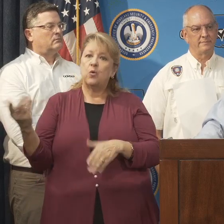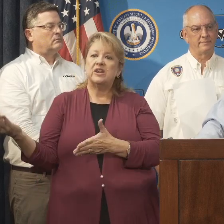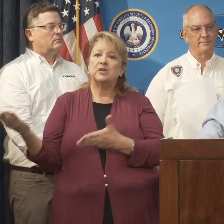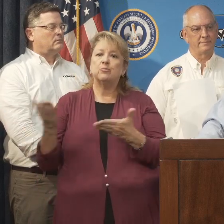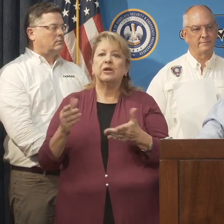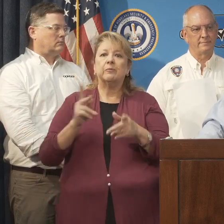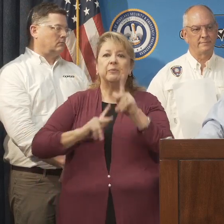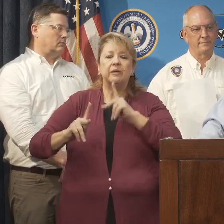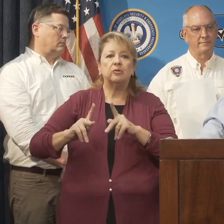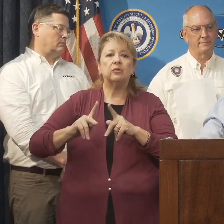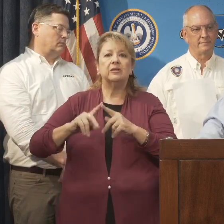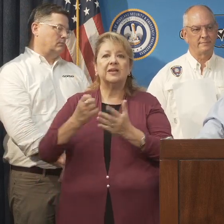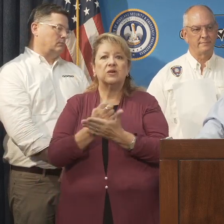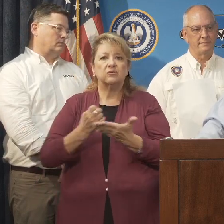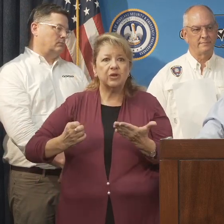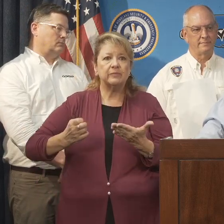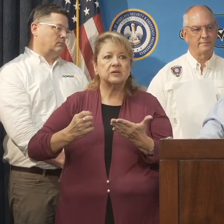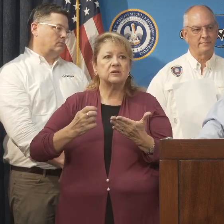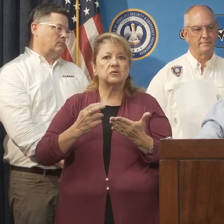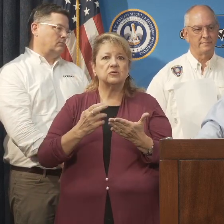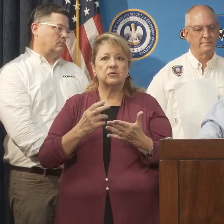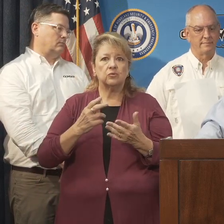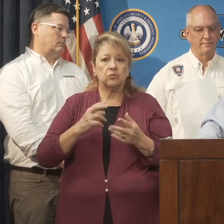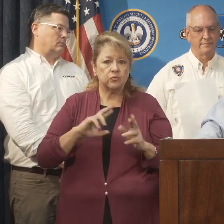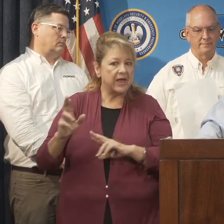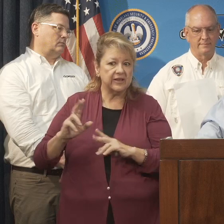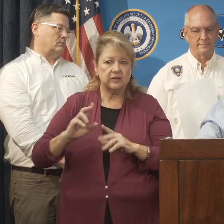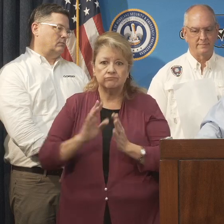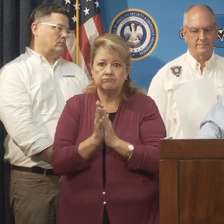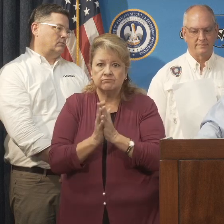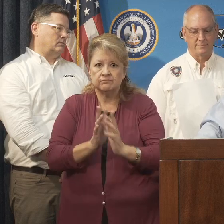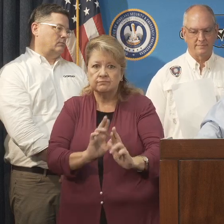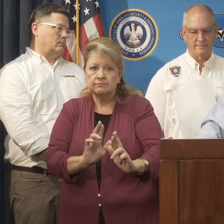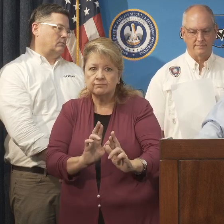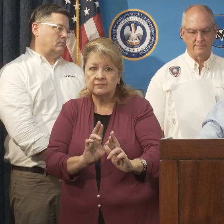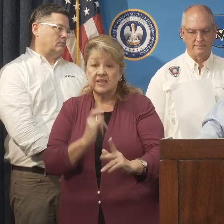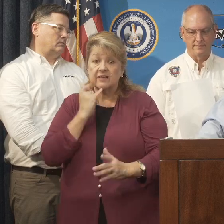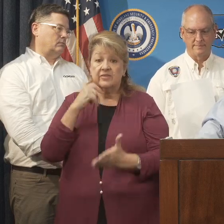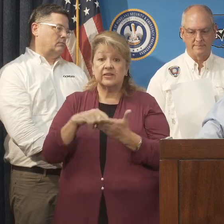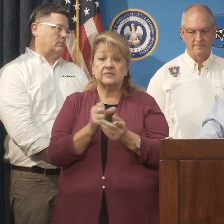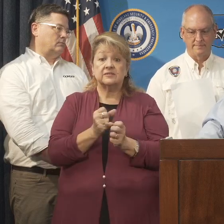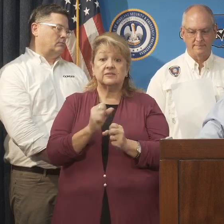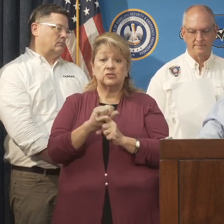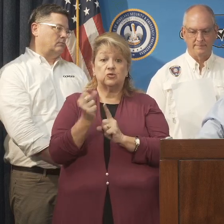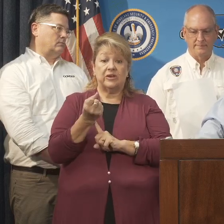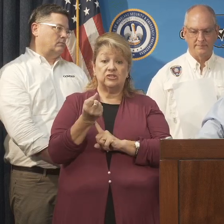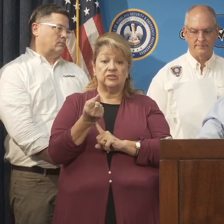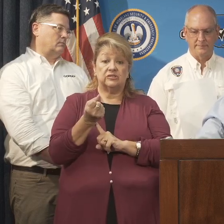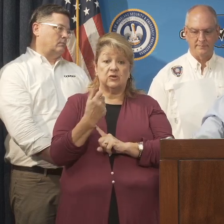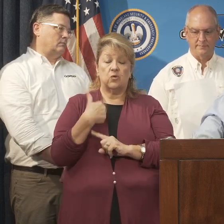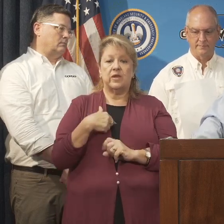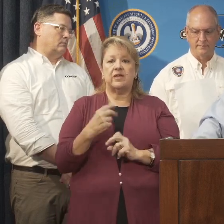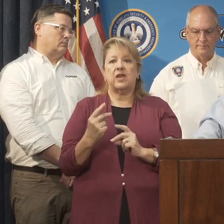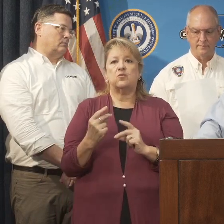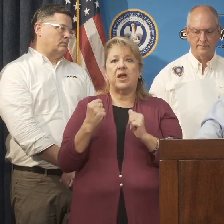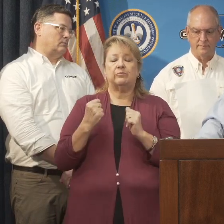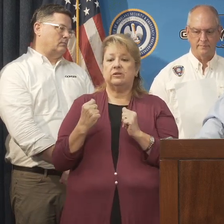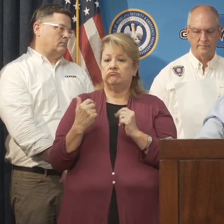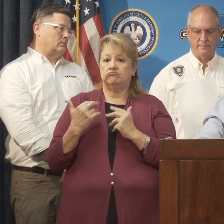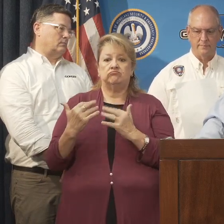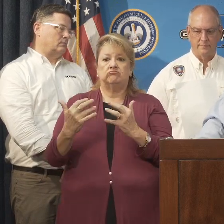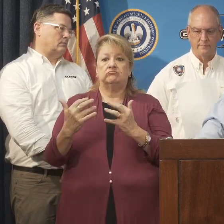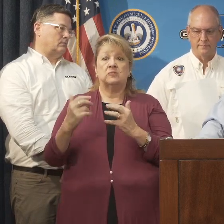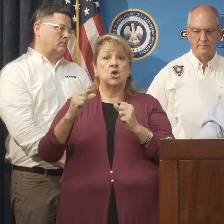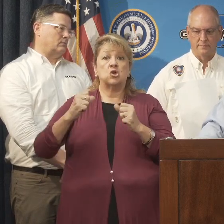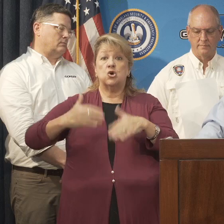fight quickly. And so where we find ourselves in this situation where we were rapidly reaching a state where we could have